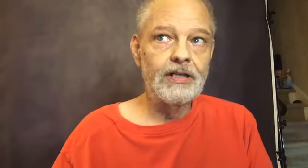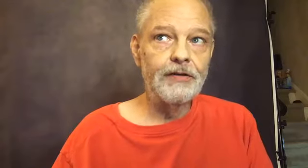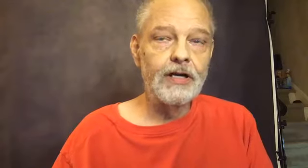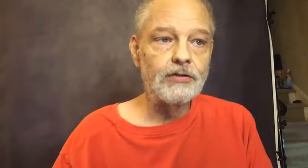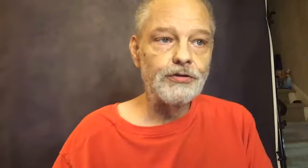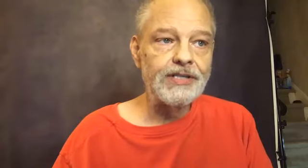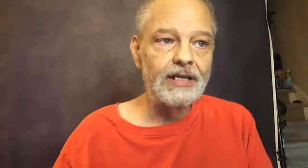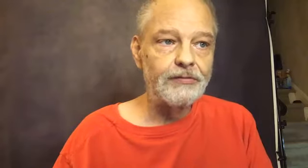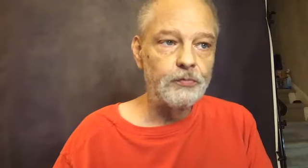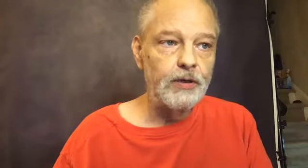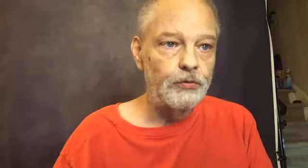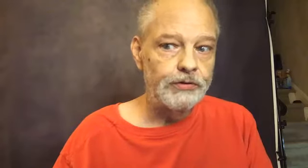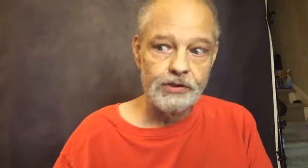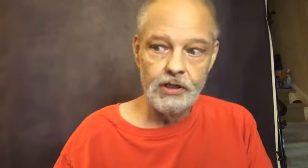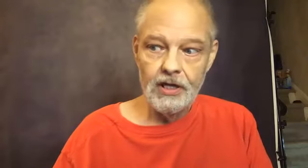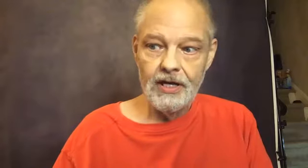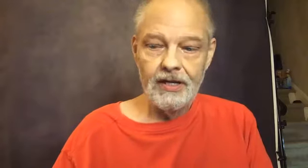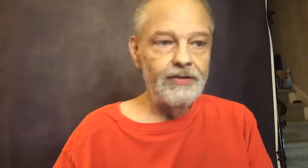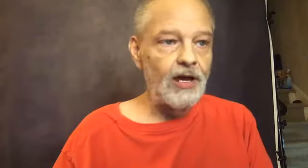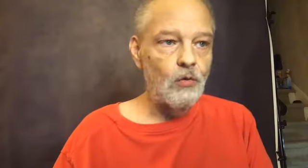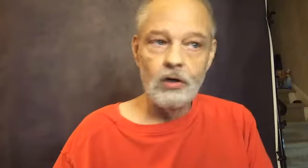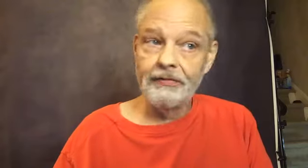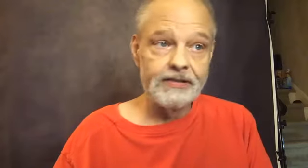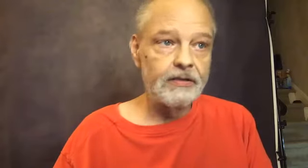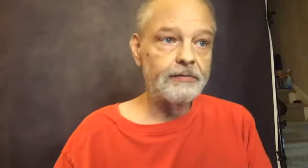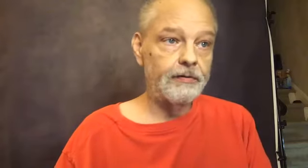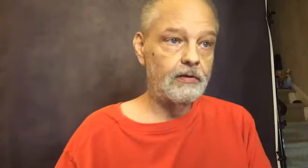different countries and different peoples that were offensive.